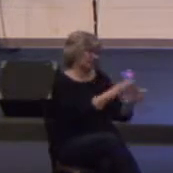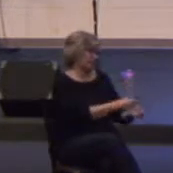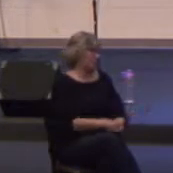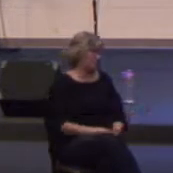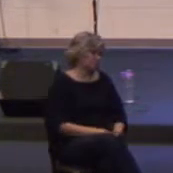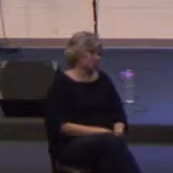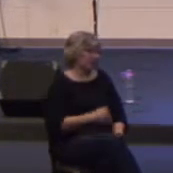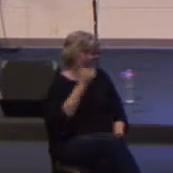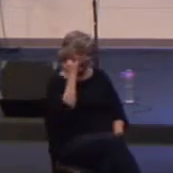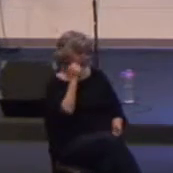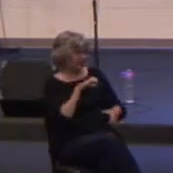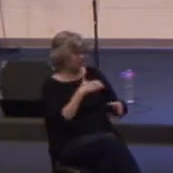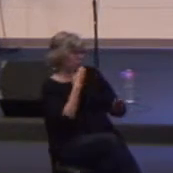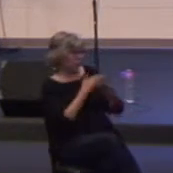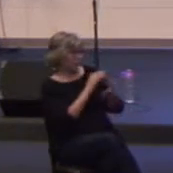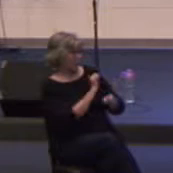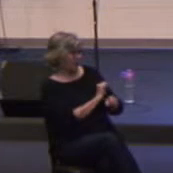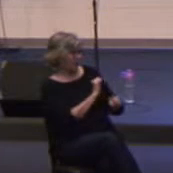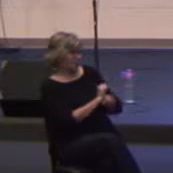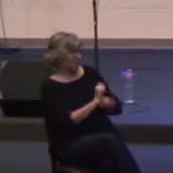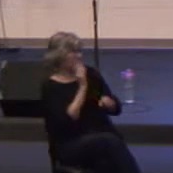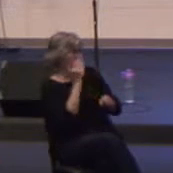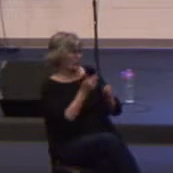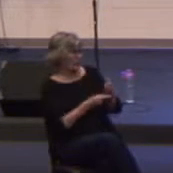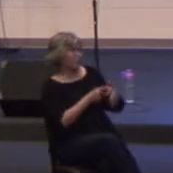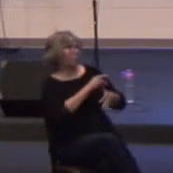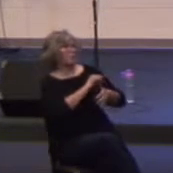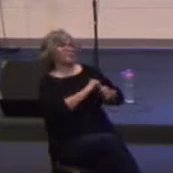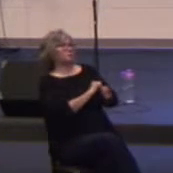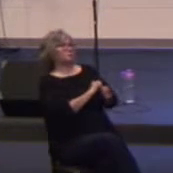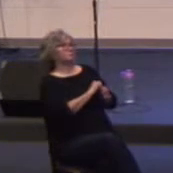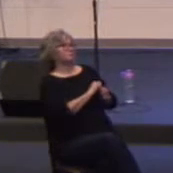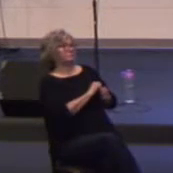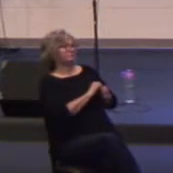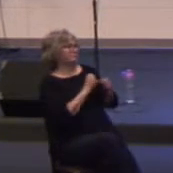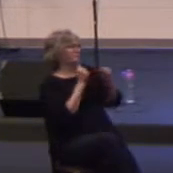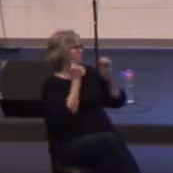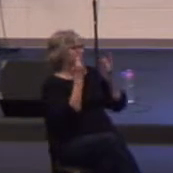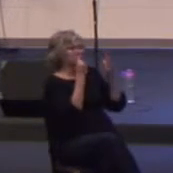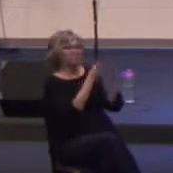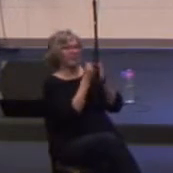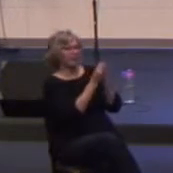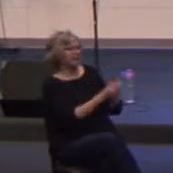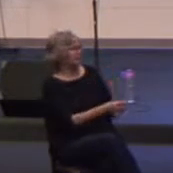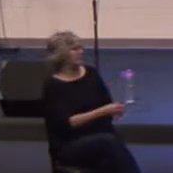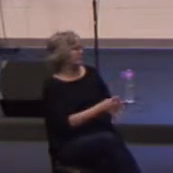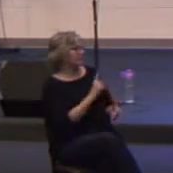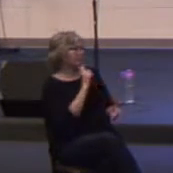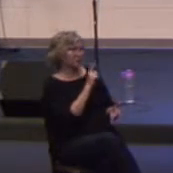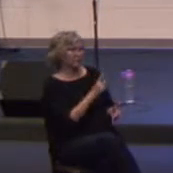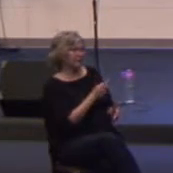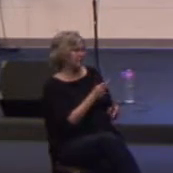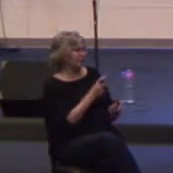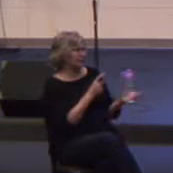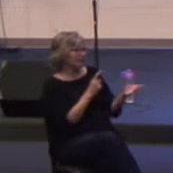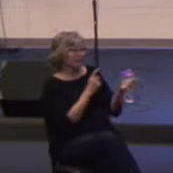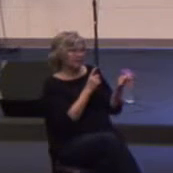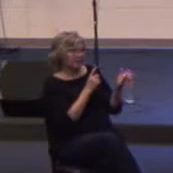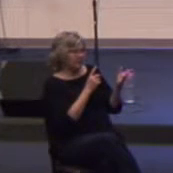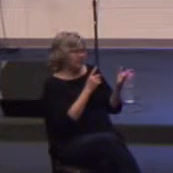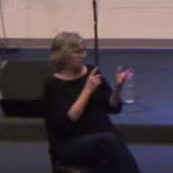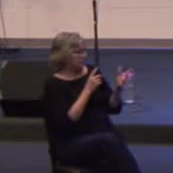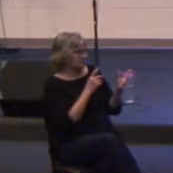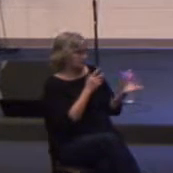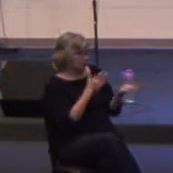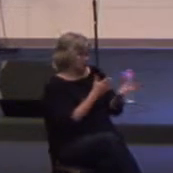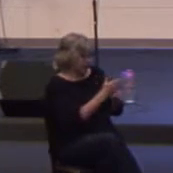there could be a big promotion. And I really want you, super big project, millions of dollars on the line, big clients, super big project. I want you to do this. And you're like, all right,